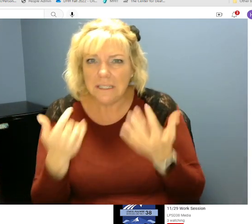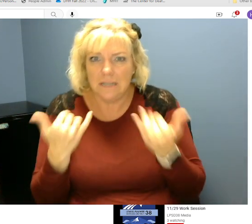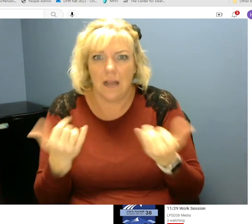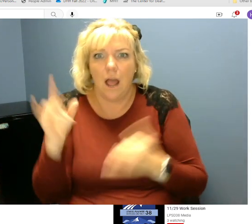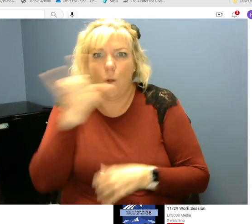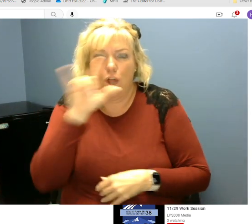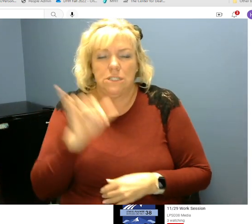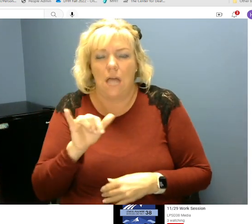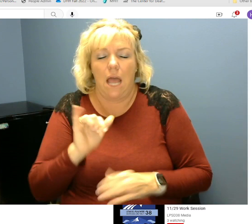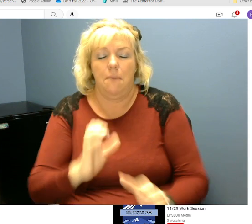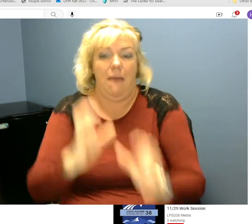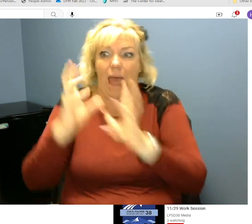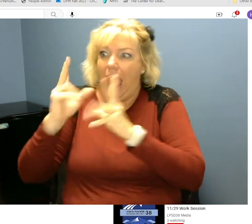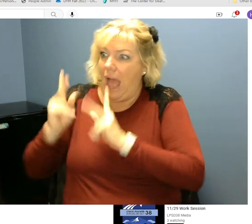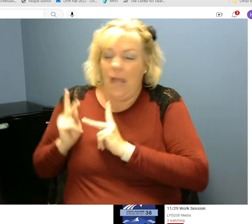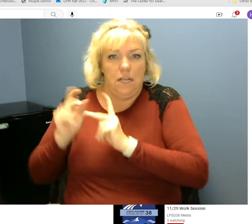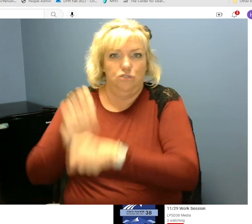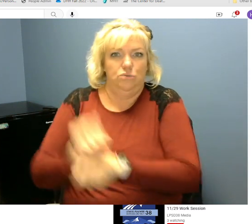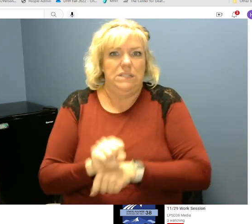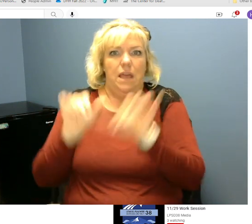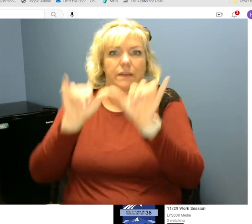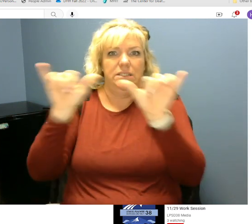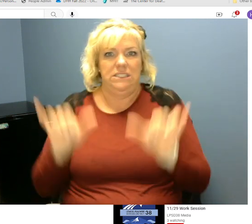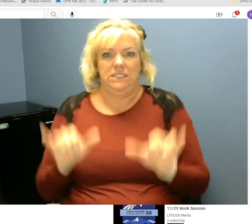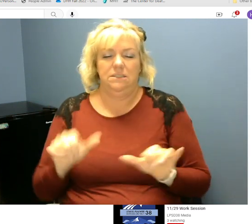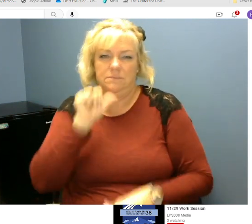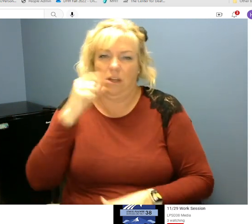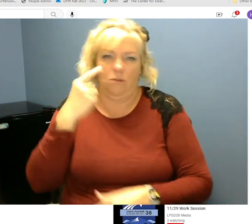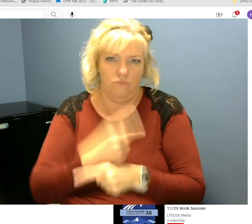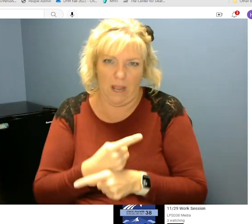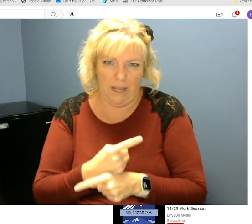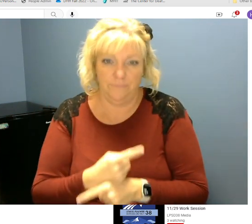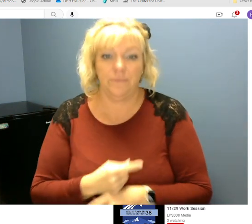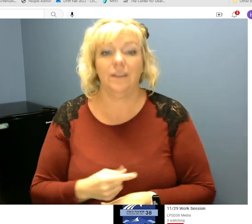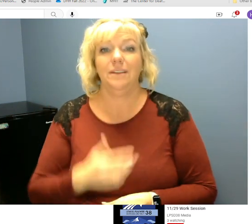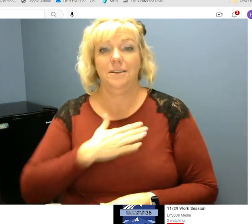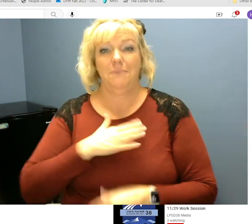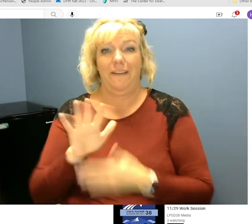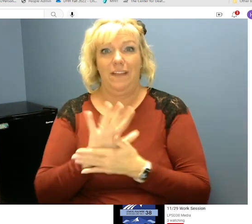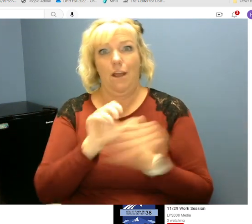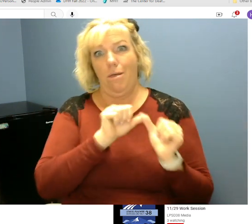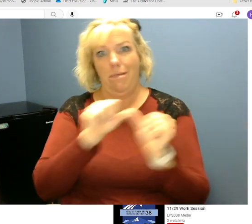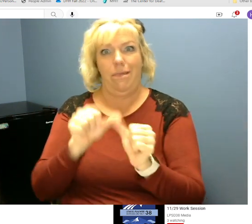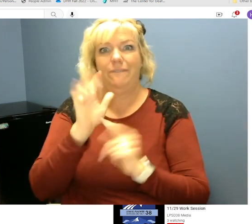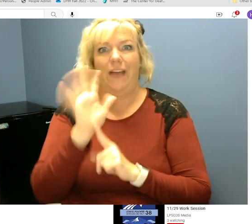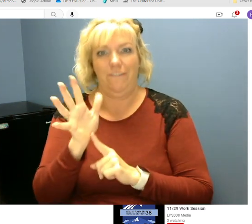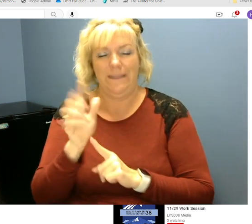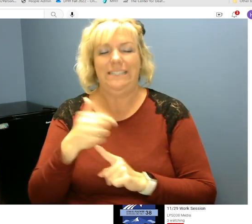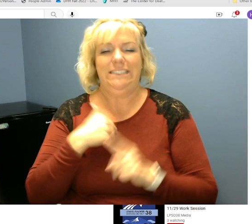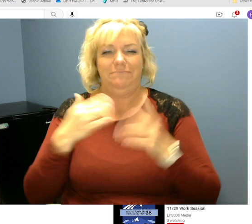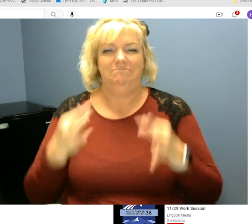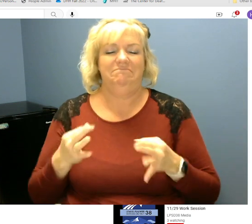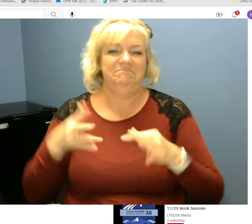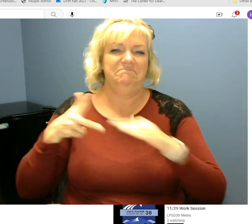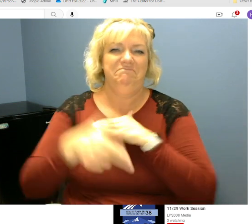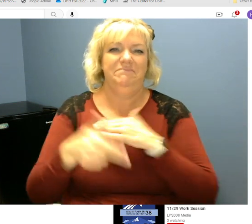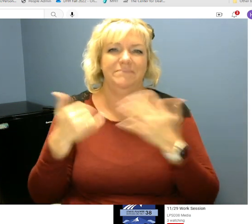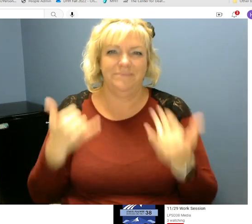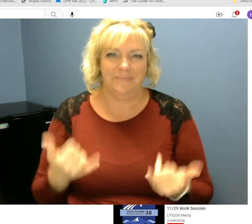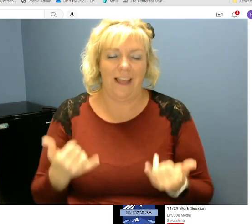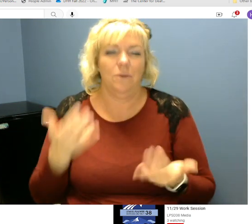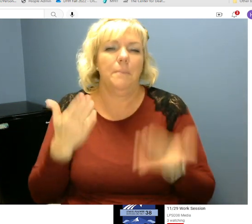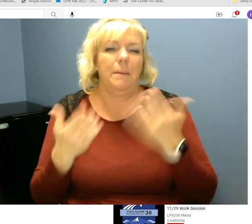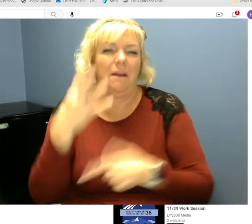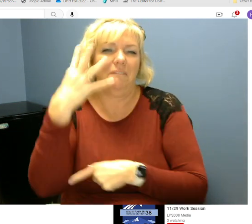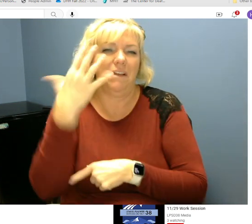is just about hit 5 minutes, so I'm going to stop it here. I'll do another short clip in later in this lecture